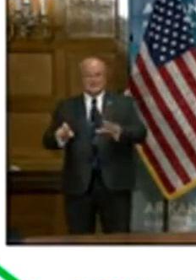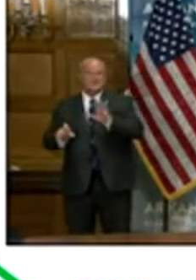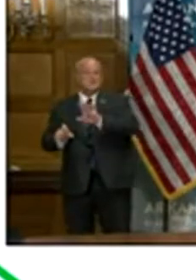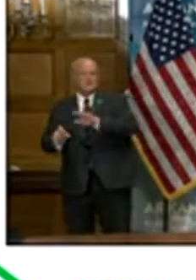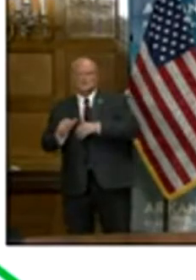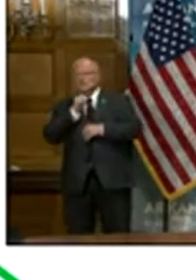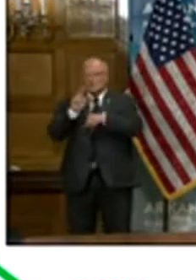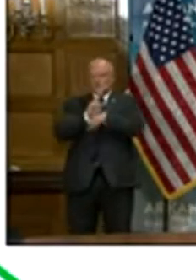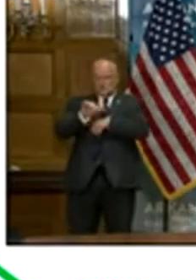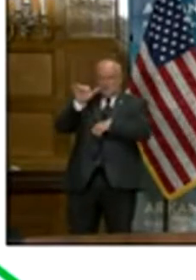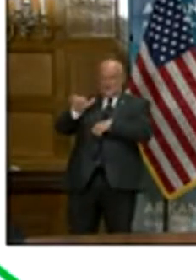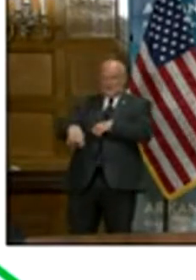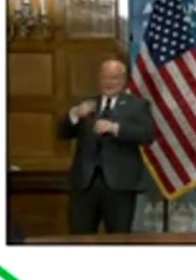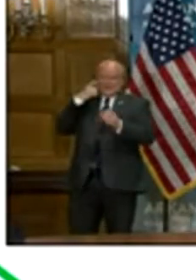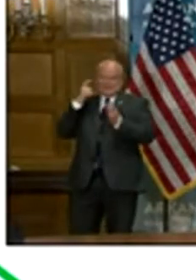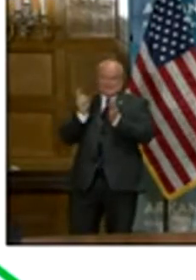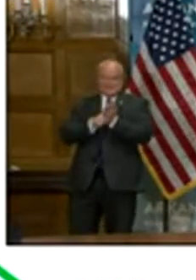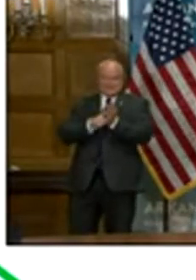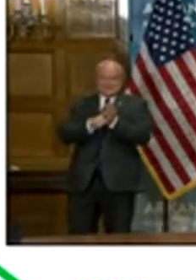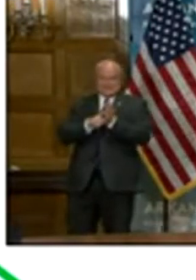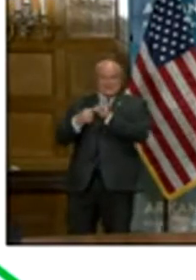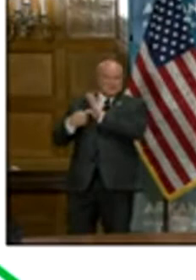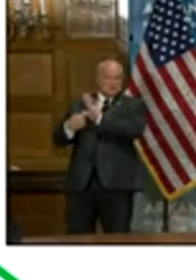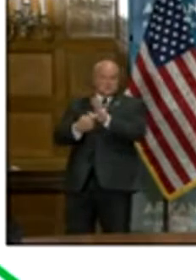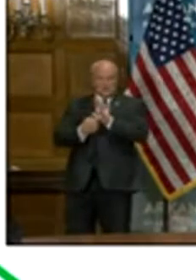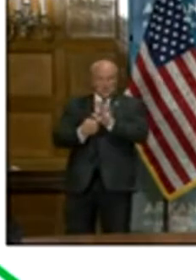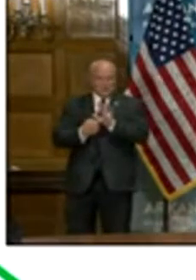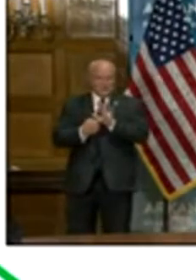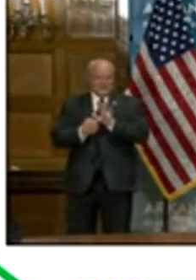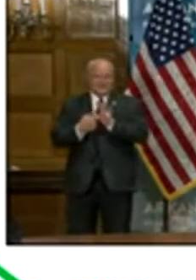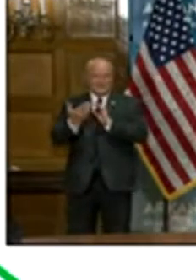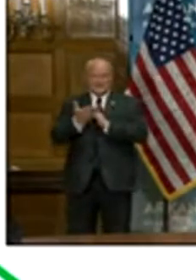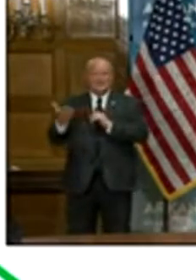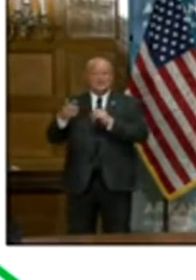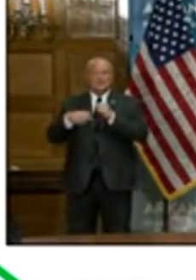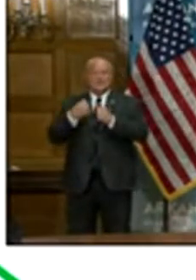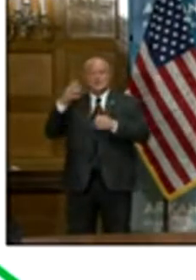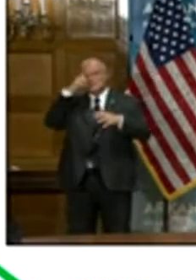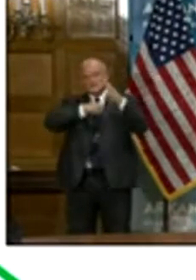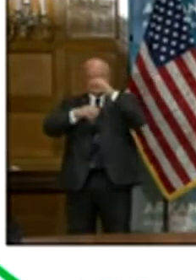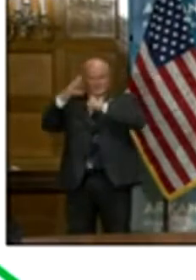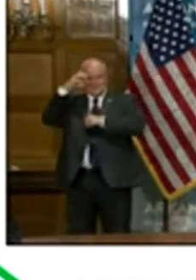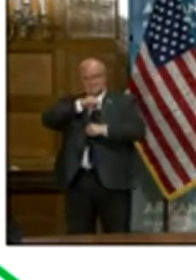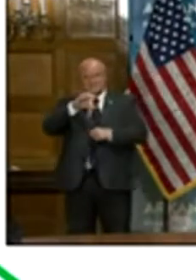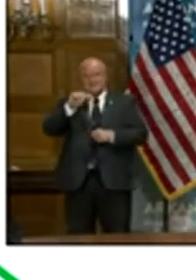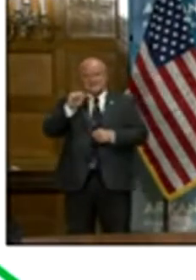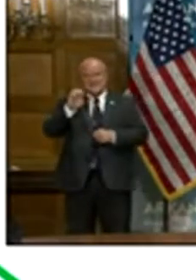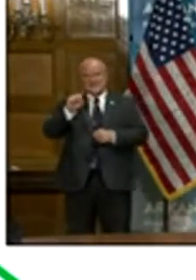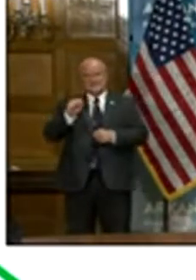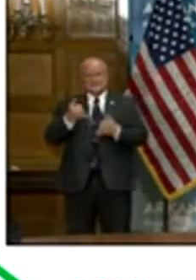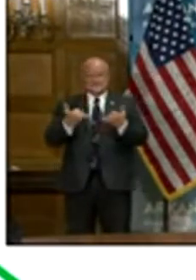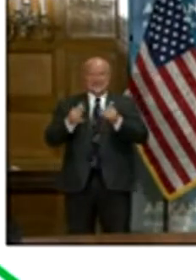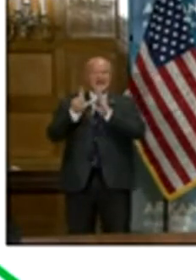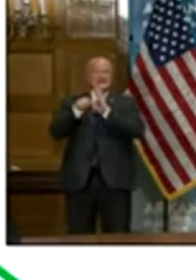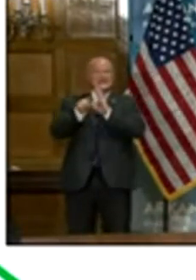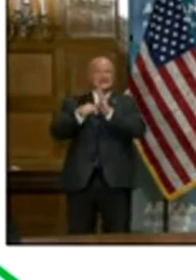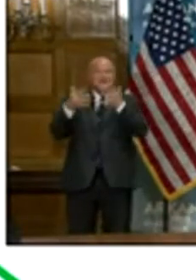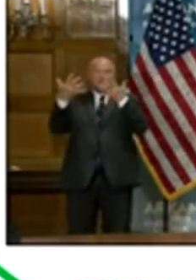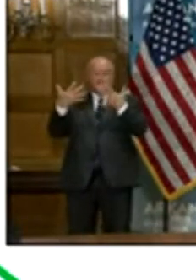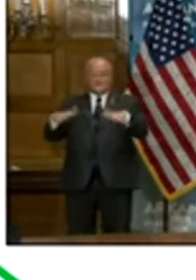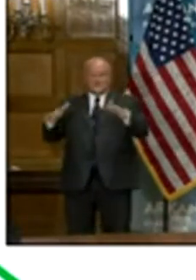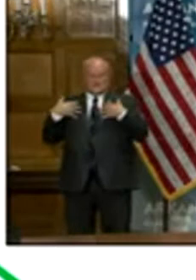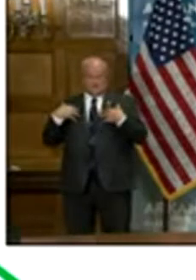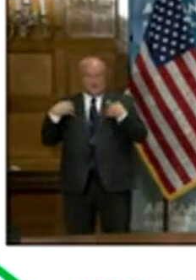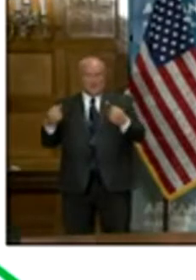antibody test when someone is symptomatic is because you're going to miss a lot of cases. Now later on, after